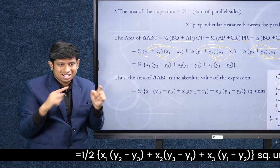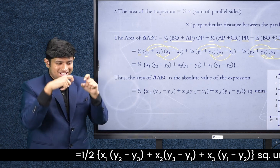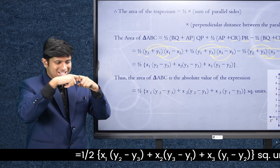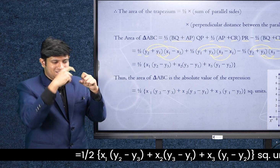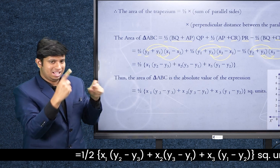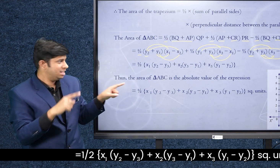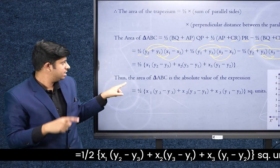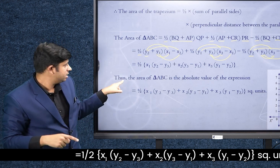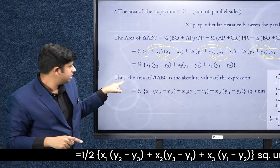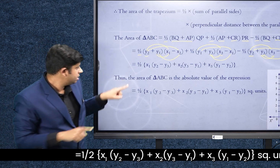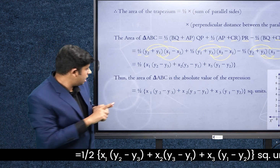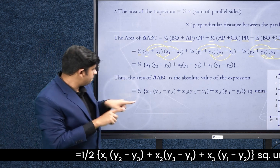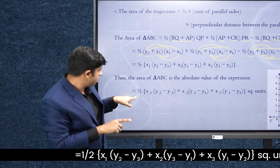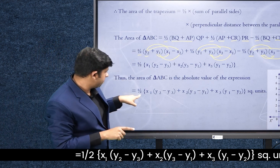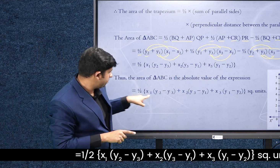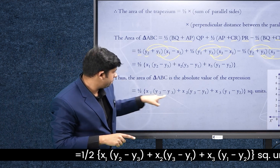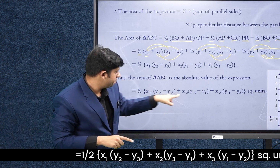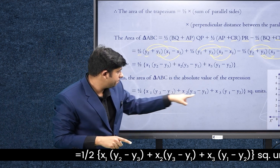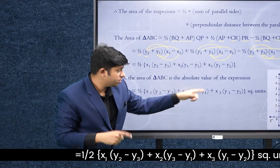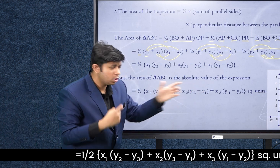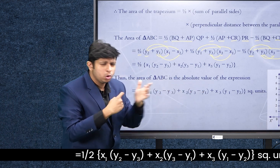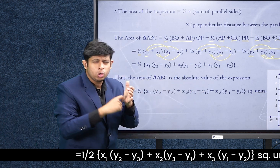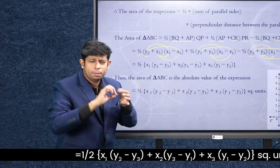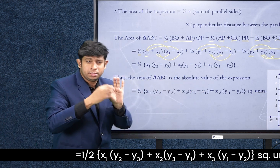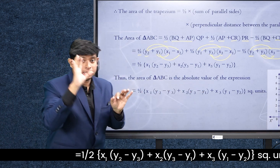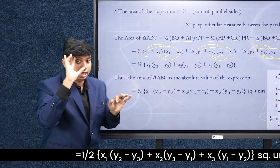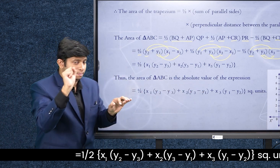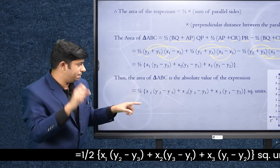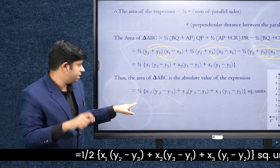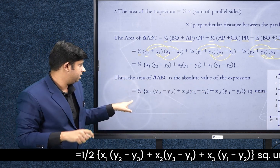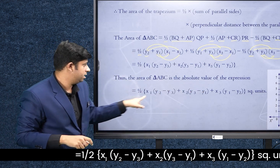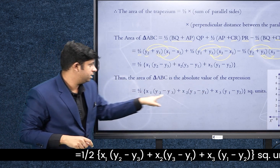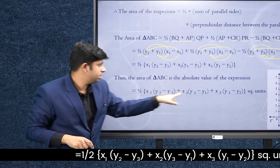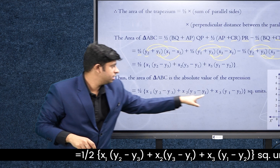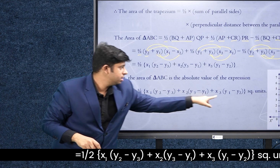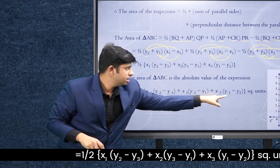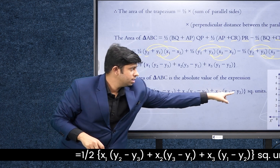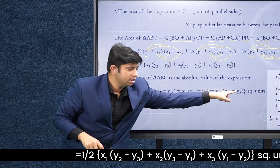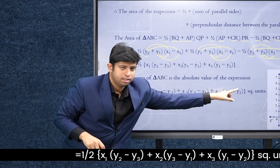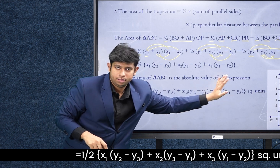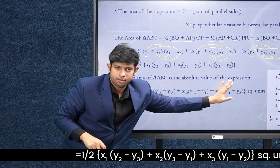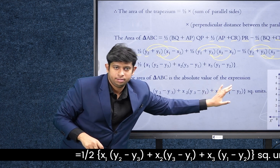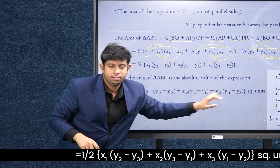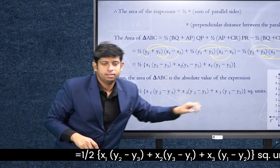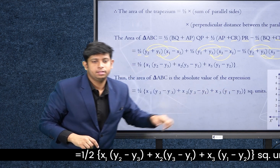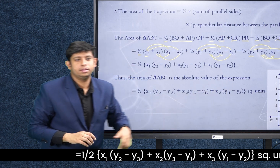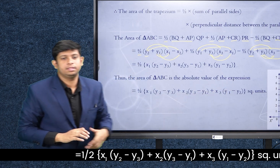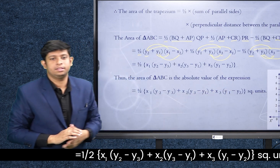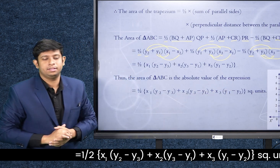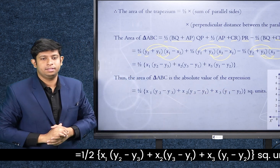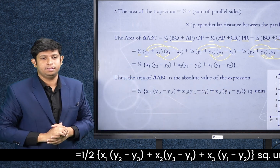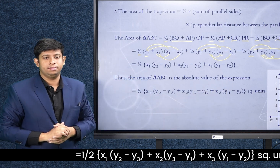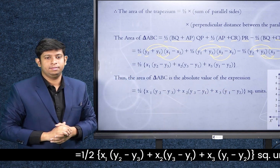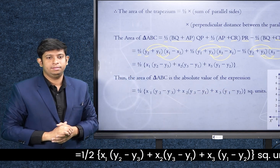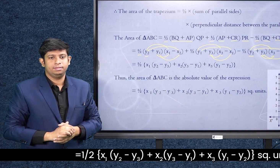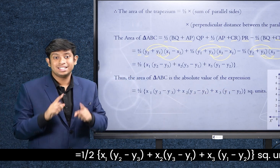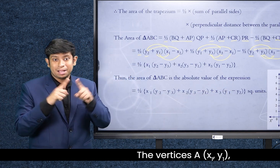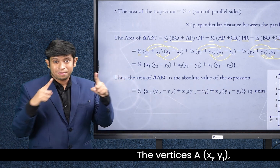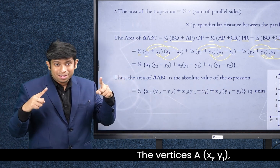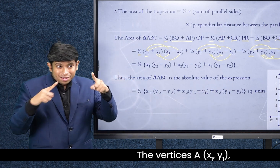into x1 into y2 minus y3 plus x2 into y3 minus y1 plus x3 into y1 minus y2 square units. The